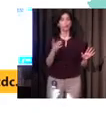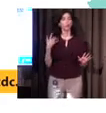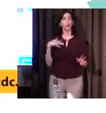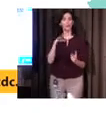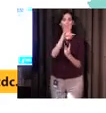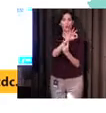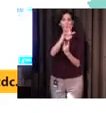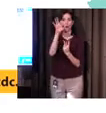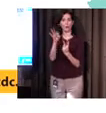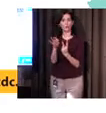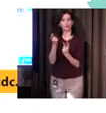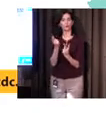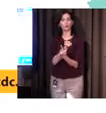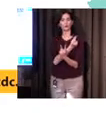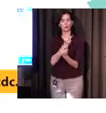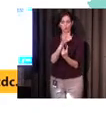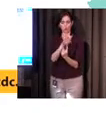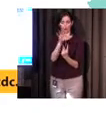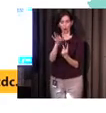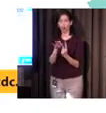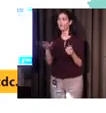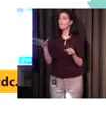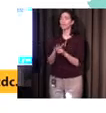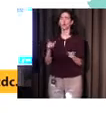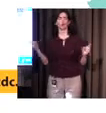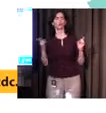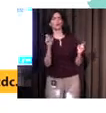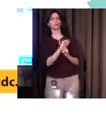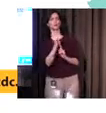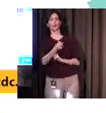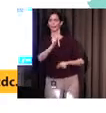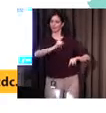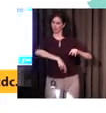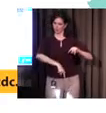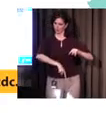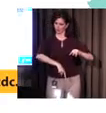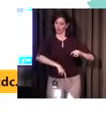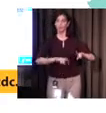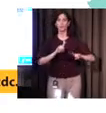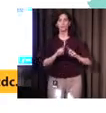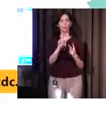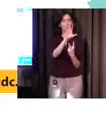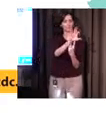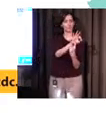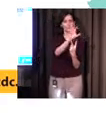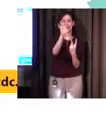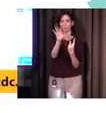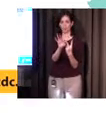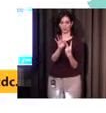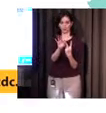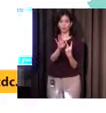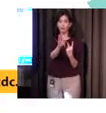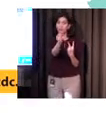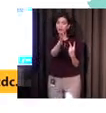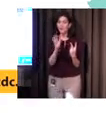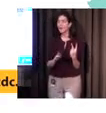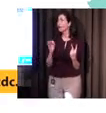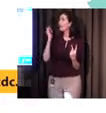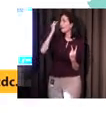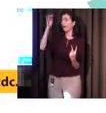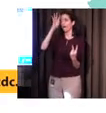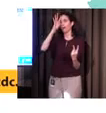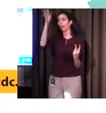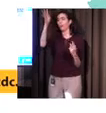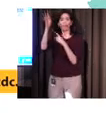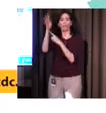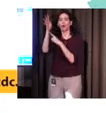path. We can't control it completely. But what we know, and this is not theory, this isn't somebody's idea. I mean,